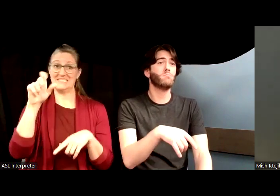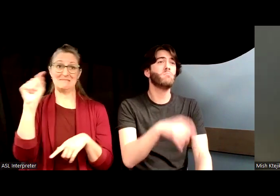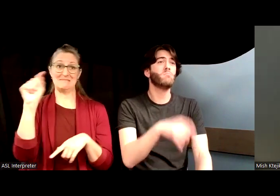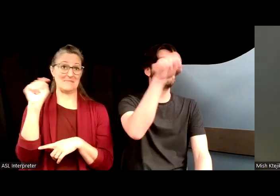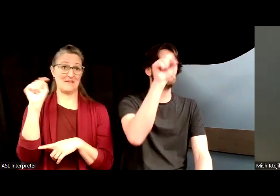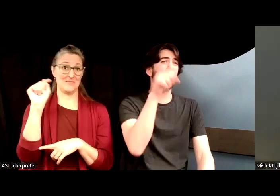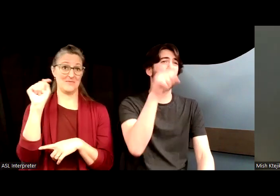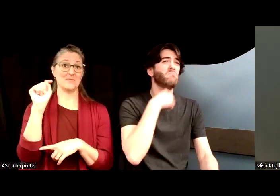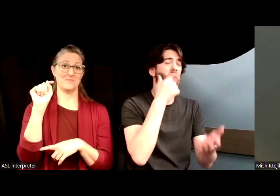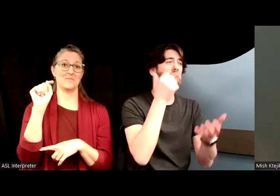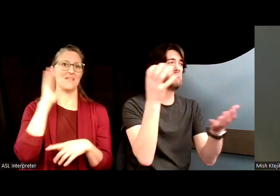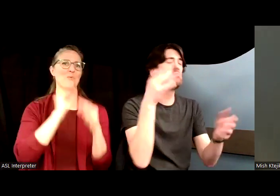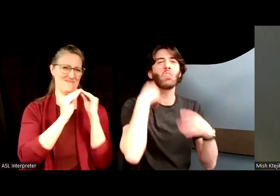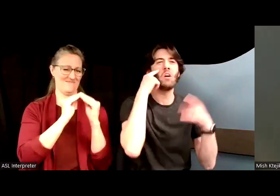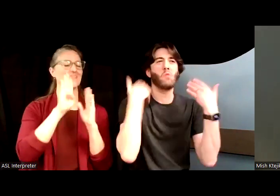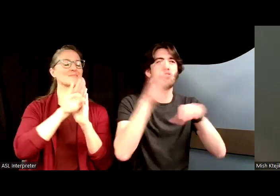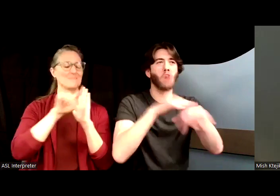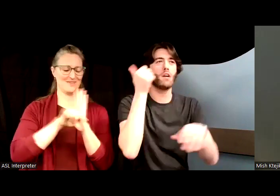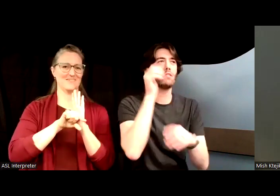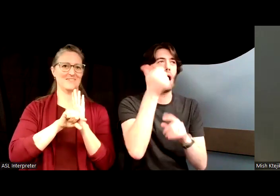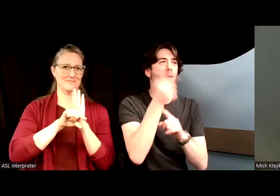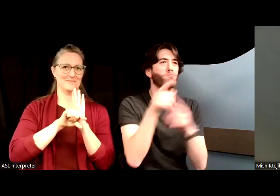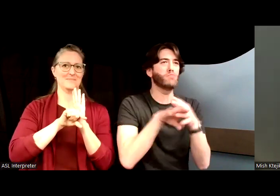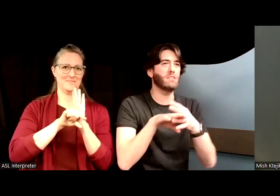and then we can fix the background.